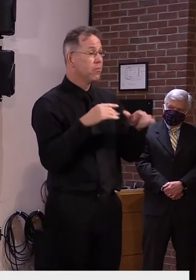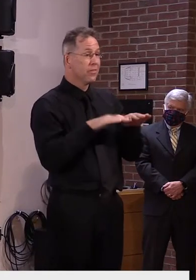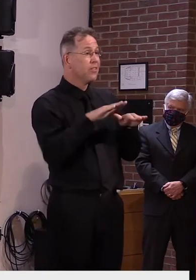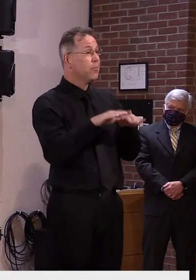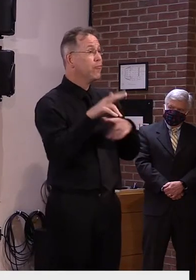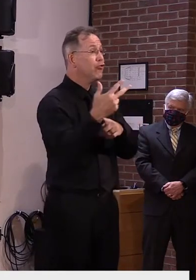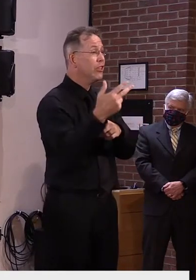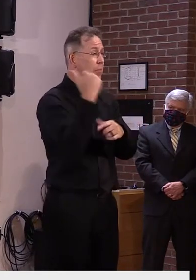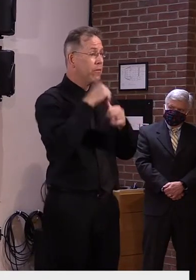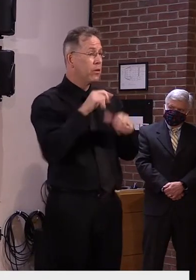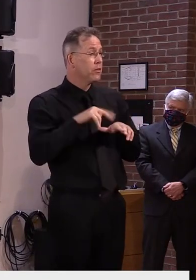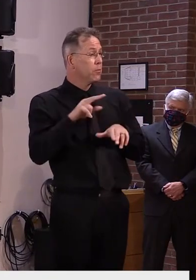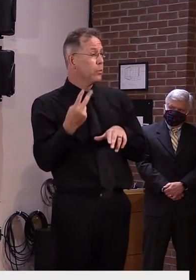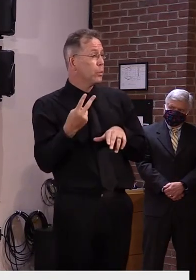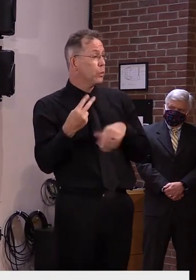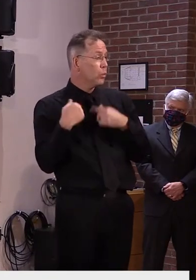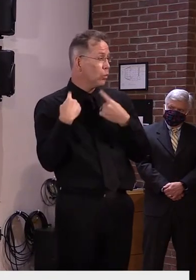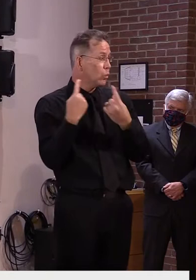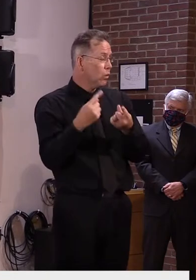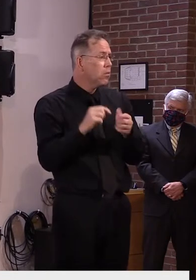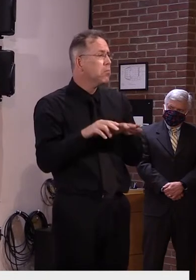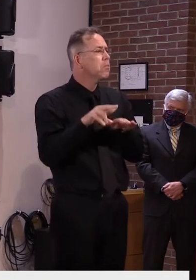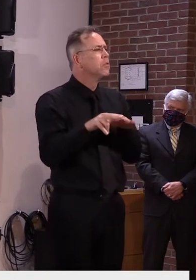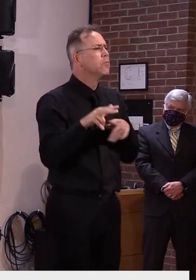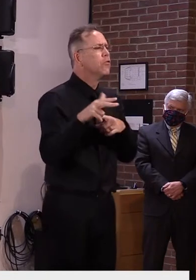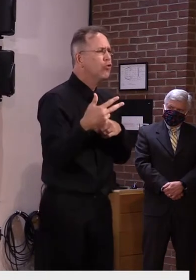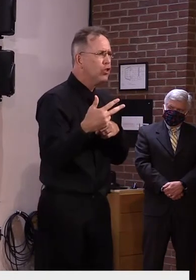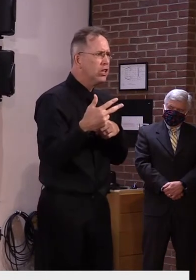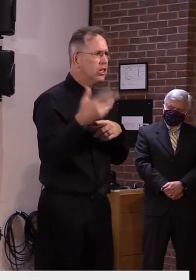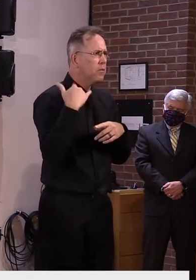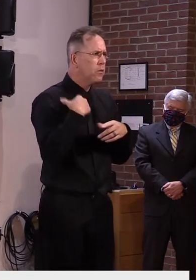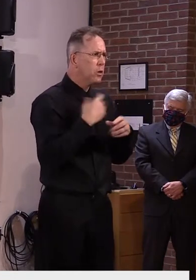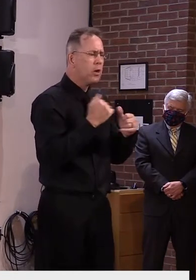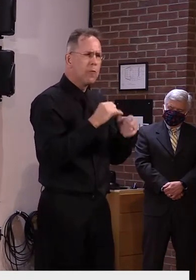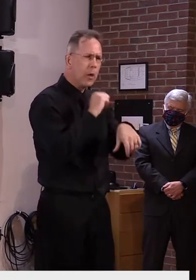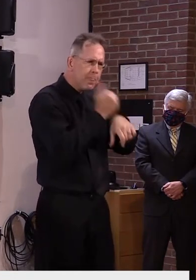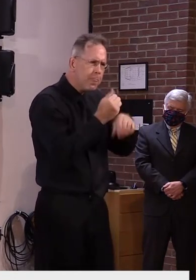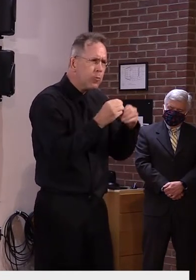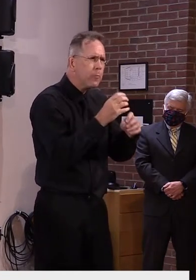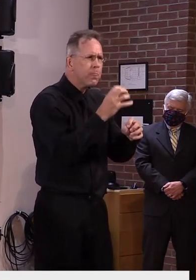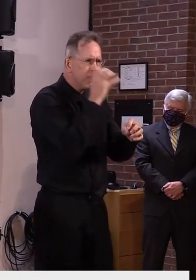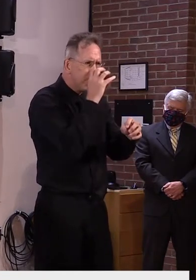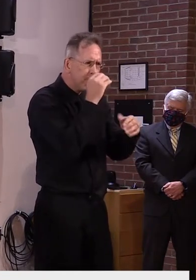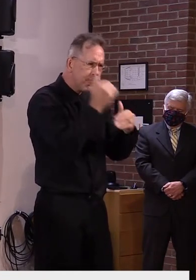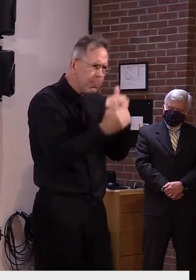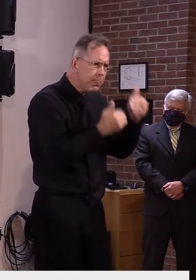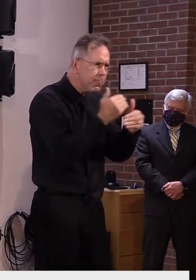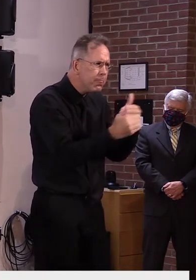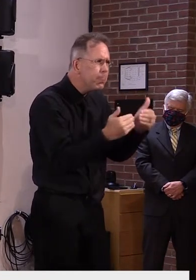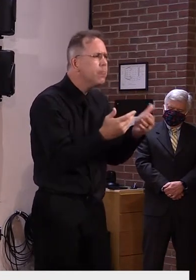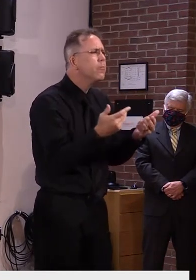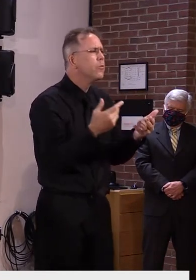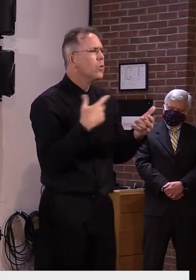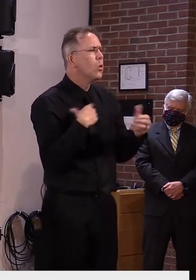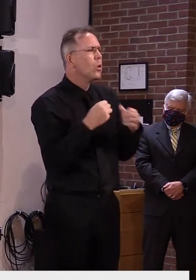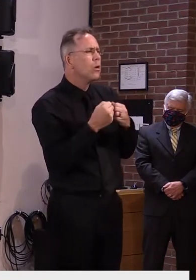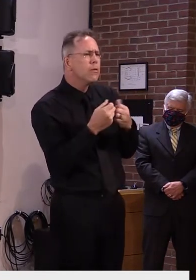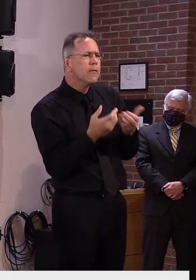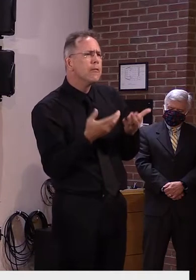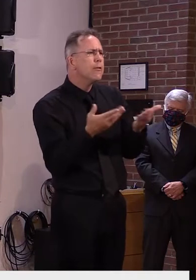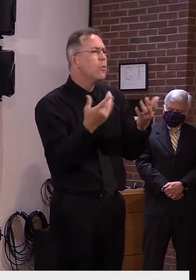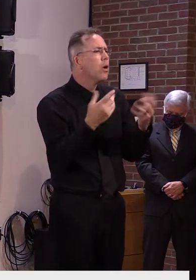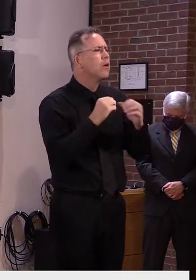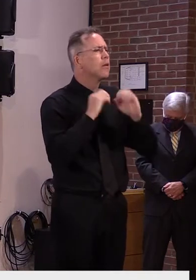implement still the strict mitigation strategies that we created to offer in-person instruction, but step three gives them